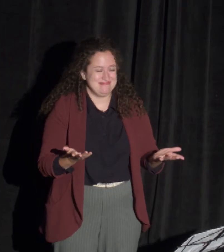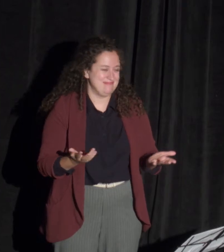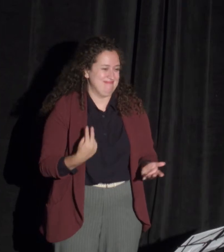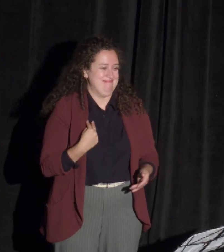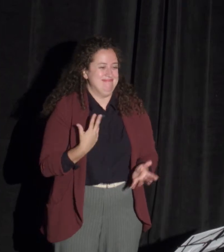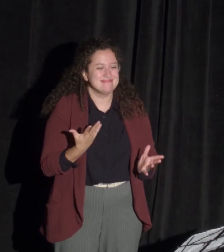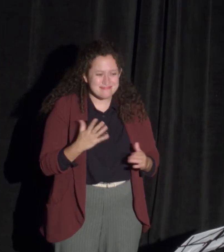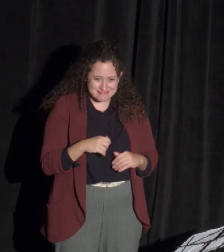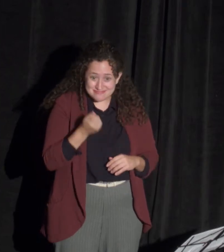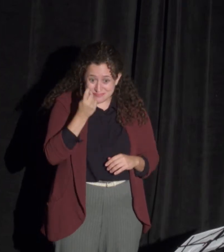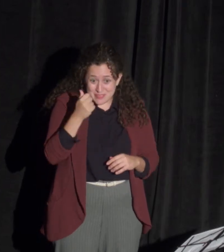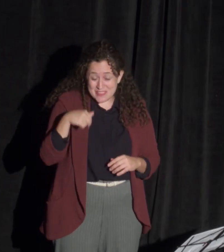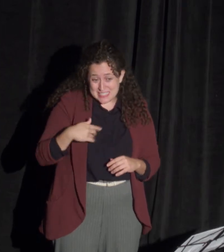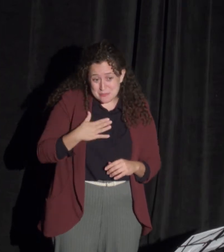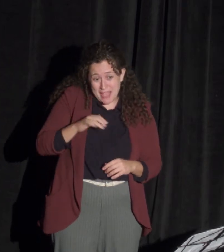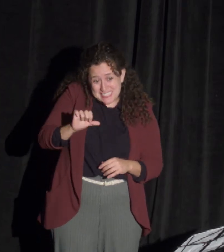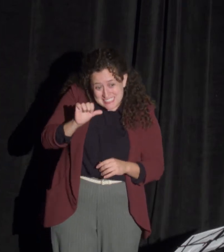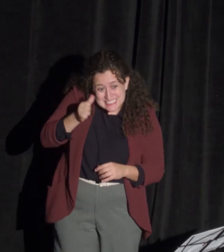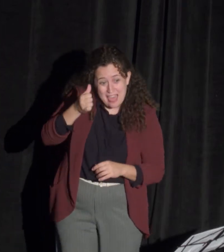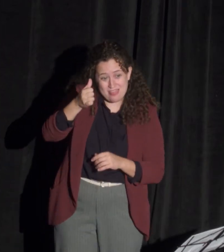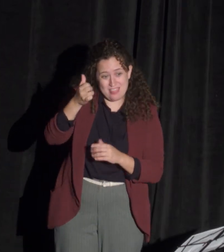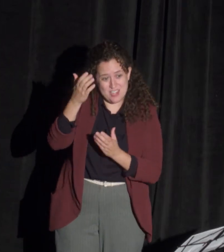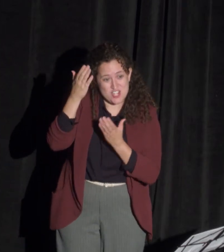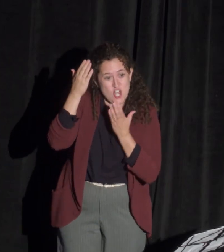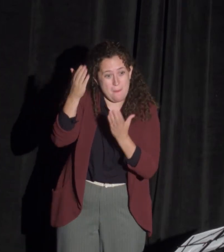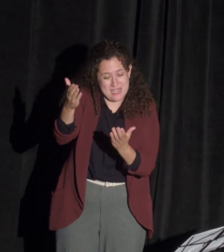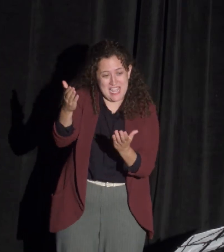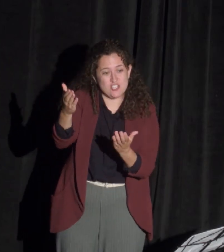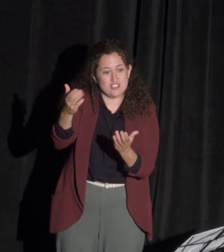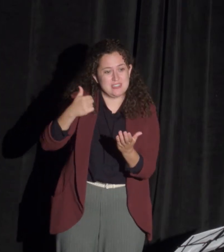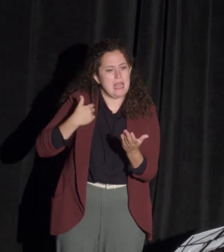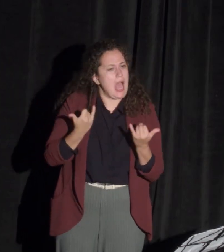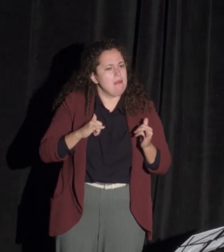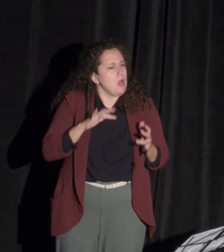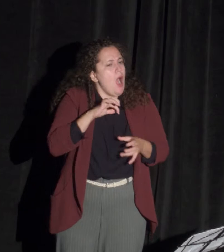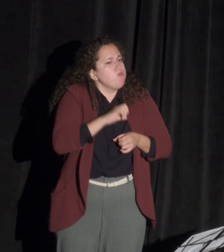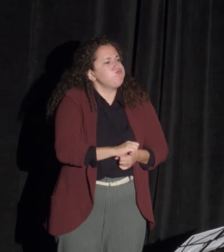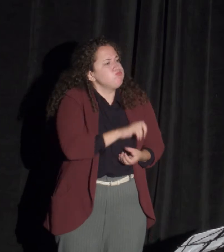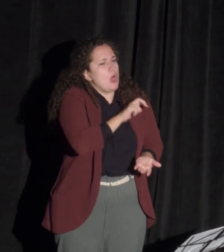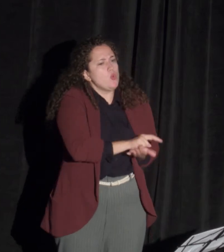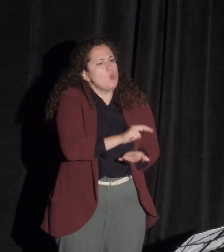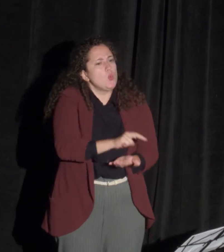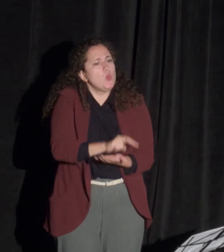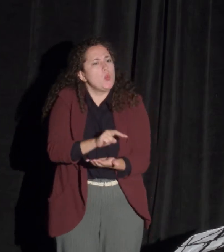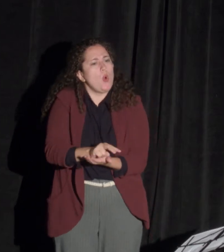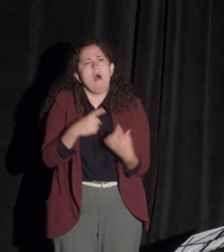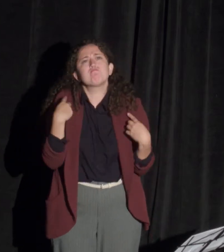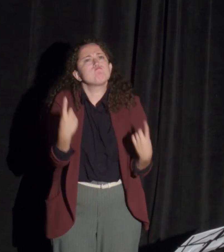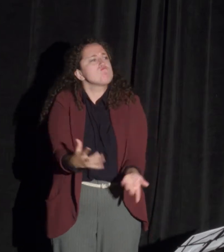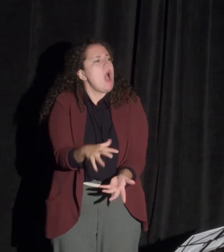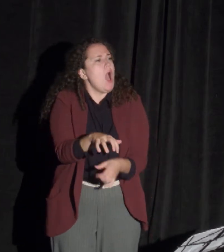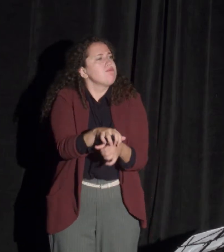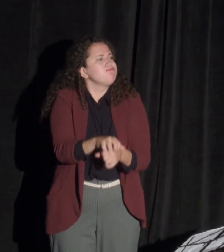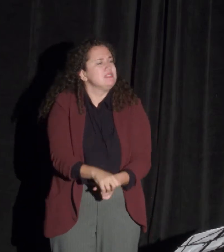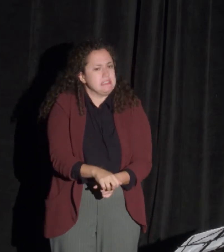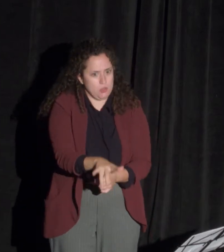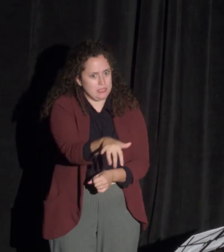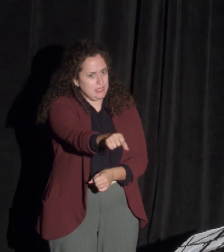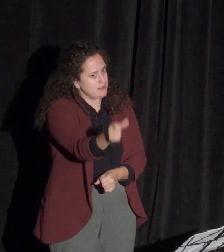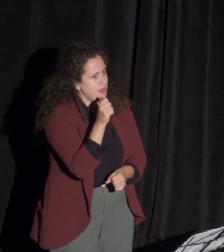10th nomination in editor short form. I sort of got used to losing. So yeah, I didn't prepare. I have a list of names in my